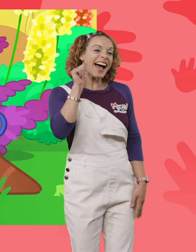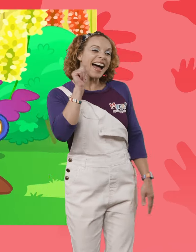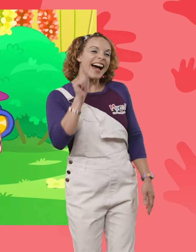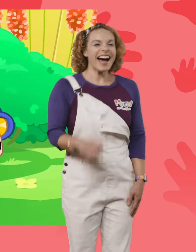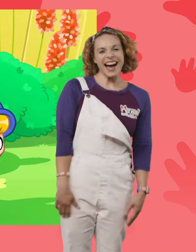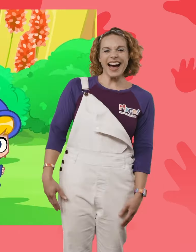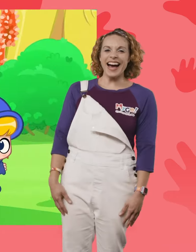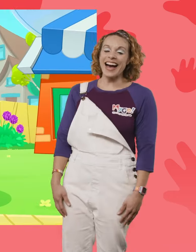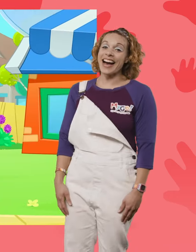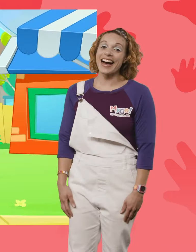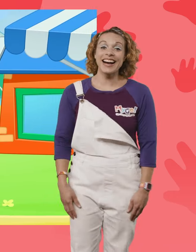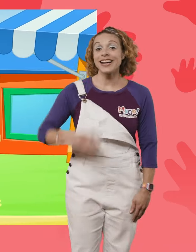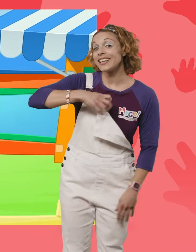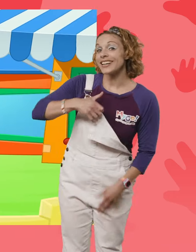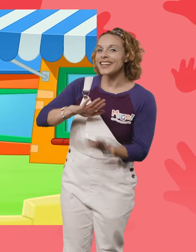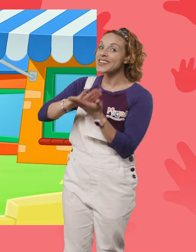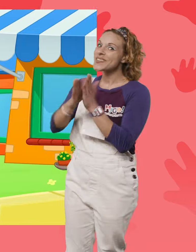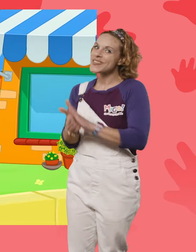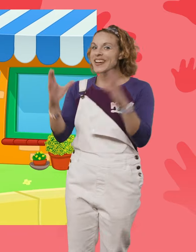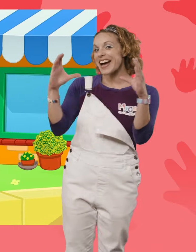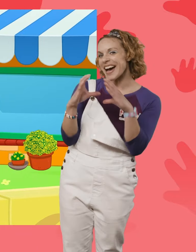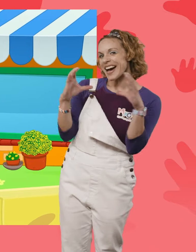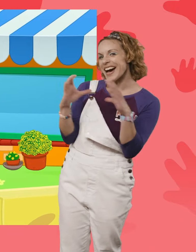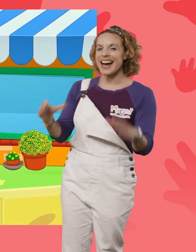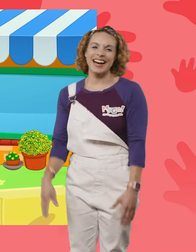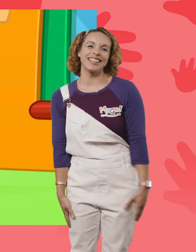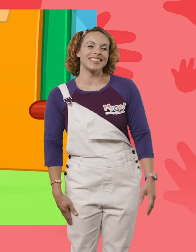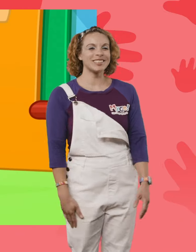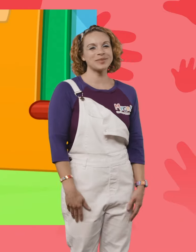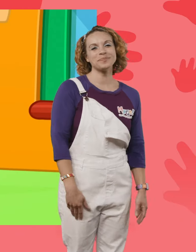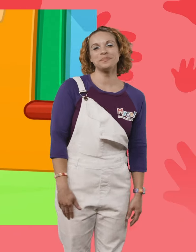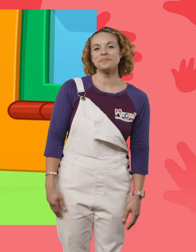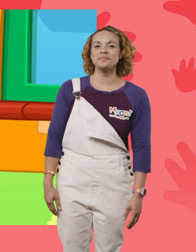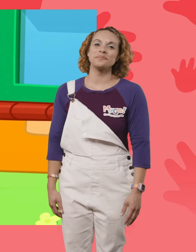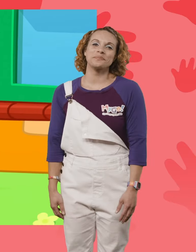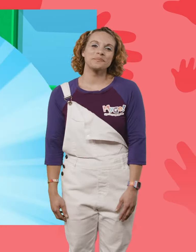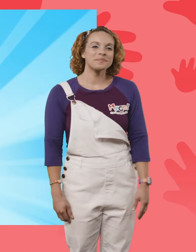Yay! Up there! Morphle, morph into a ball.